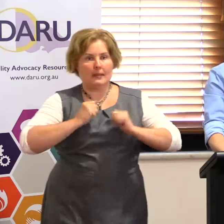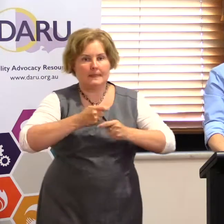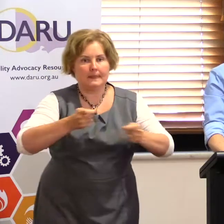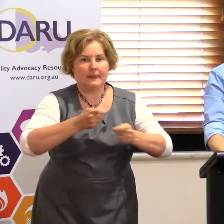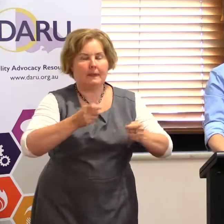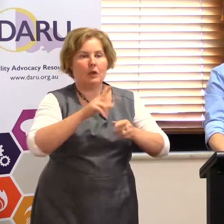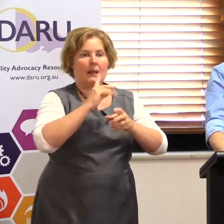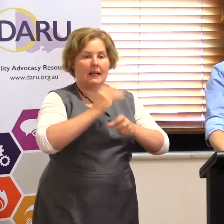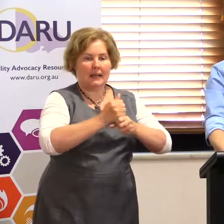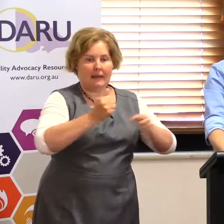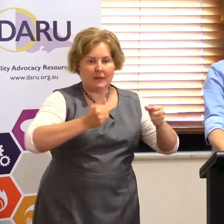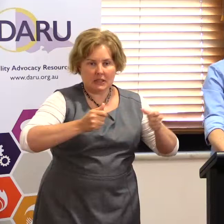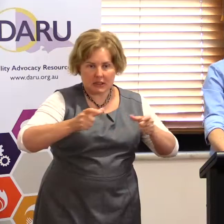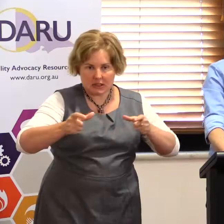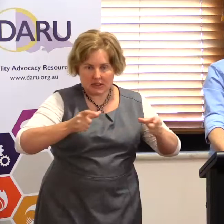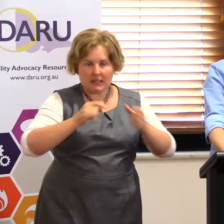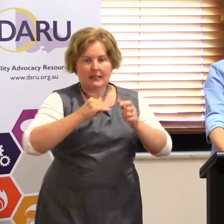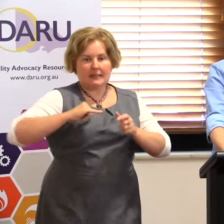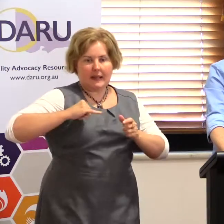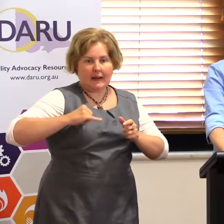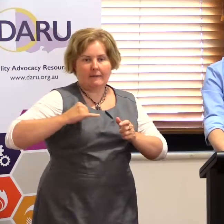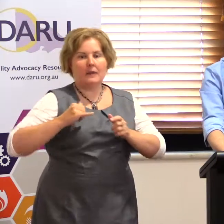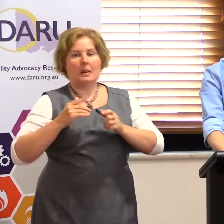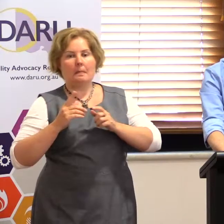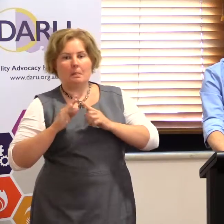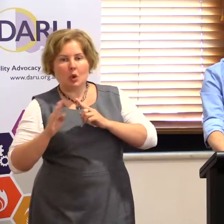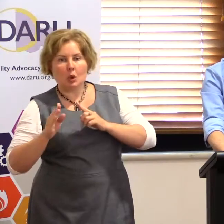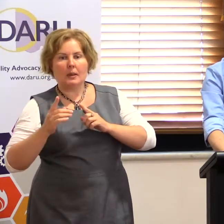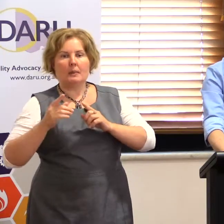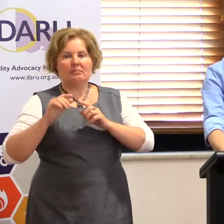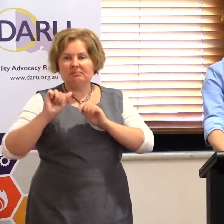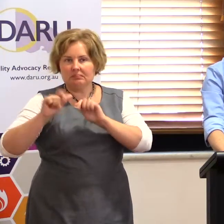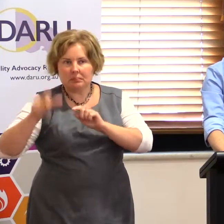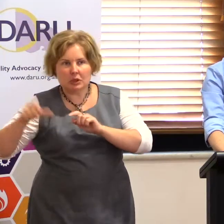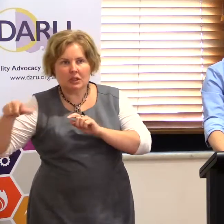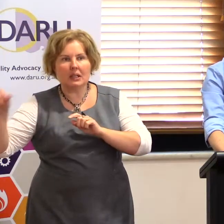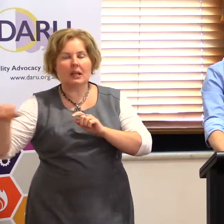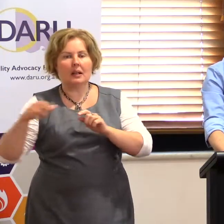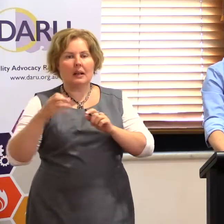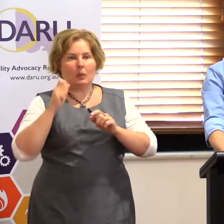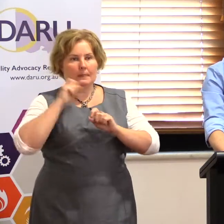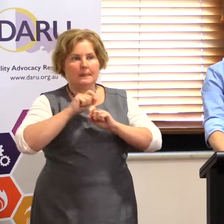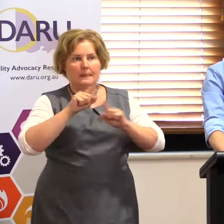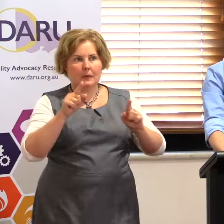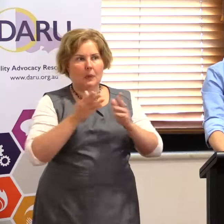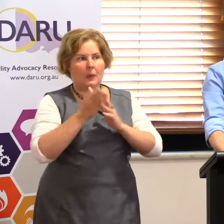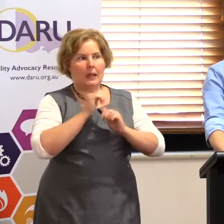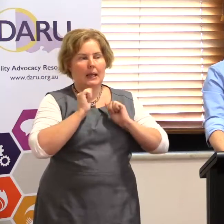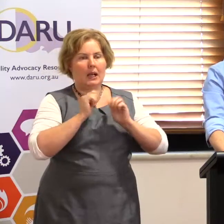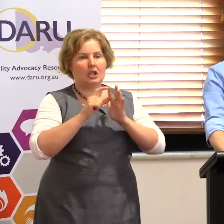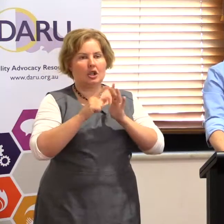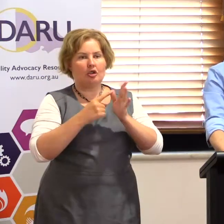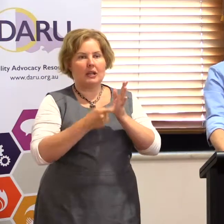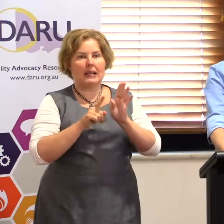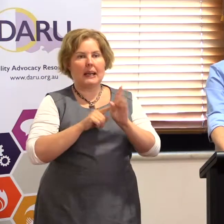with disability. So we'll be circulating that through the diary update. But for people with disability now, there's